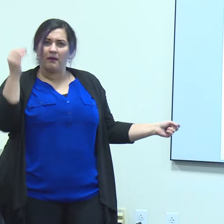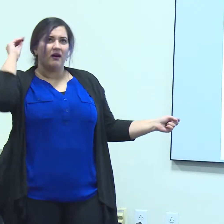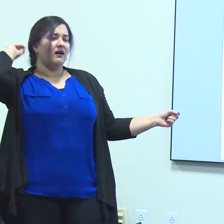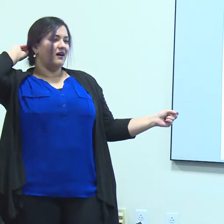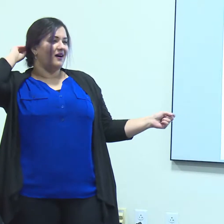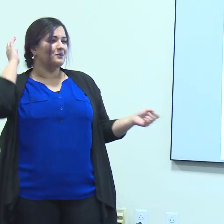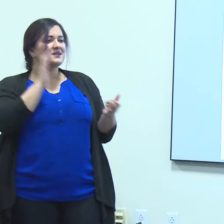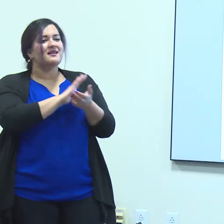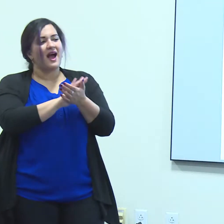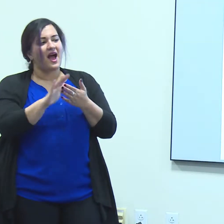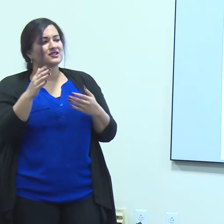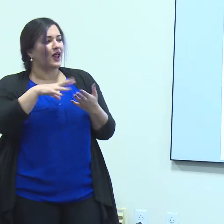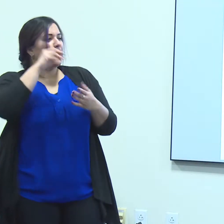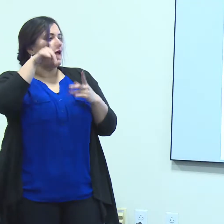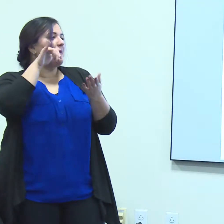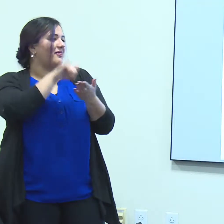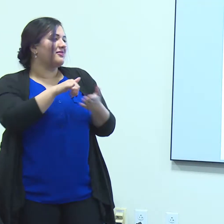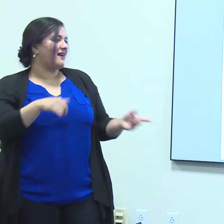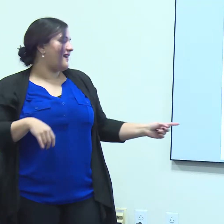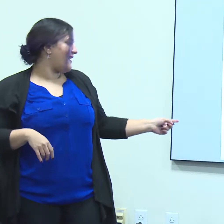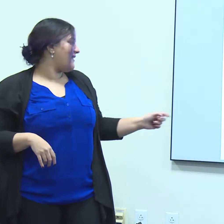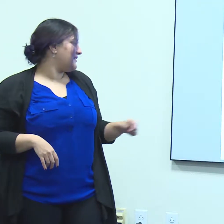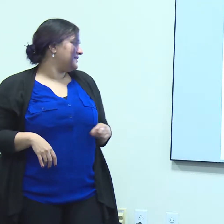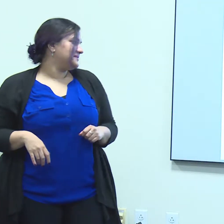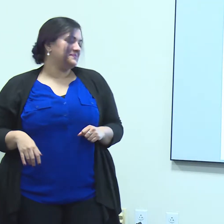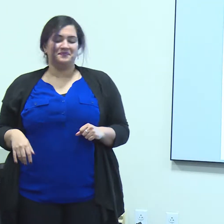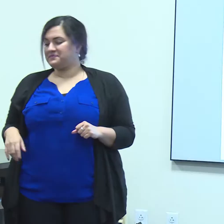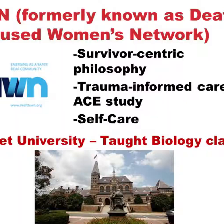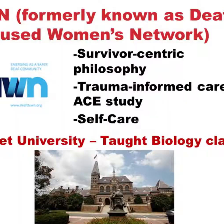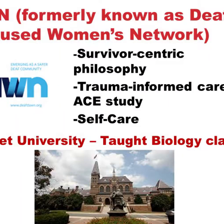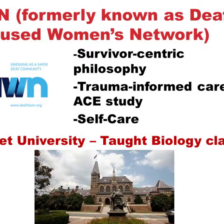that. These individuals in Britain don't have that concern.